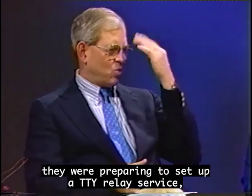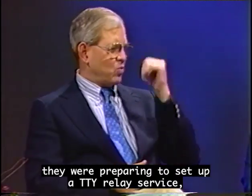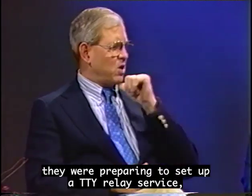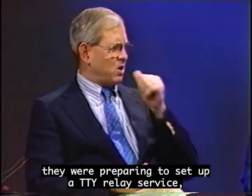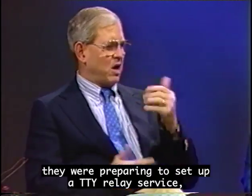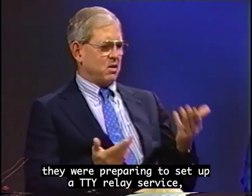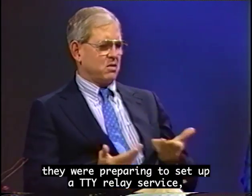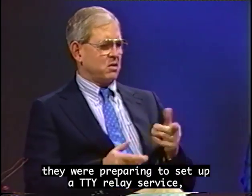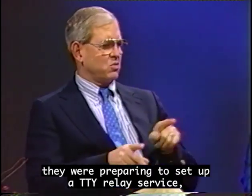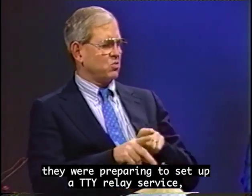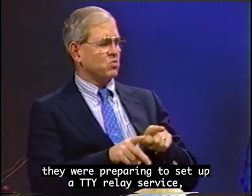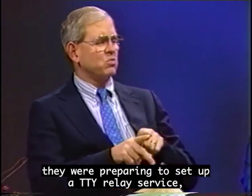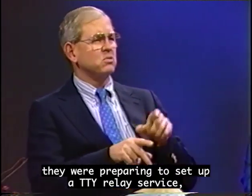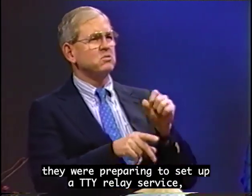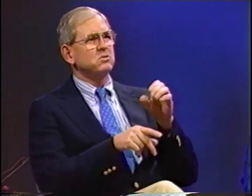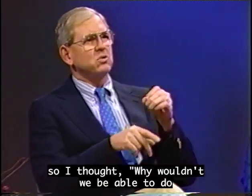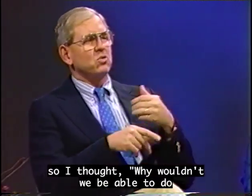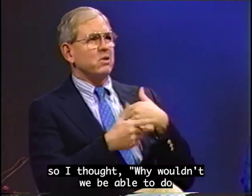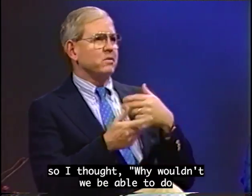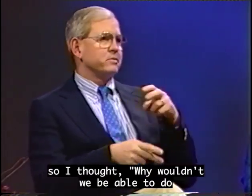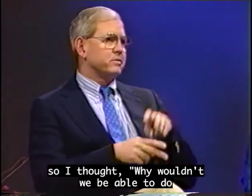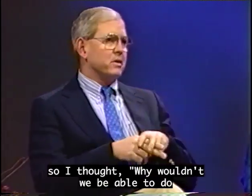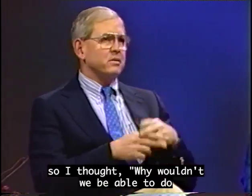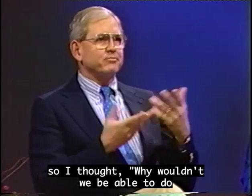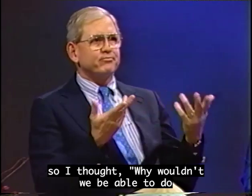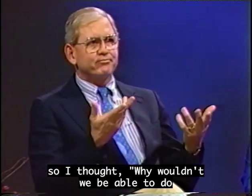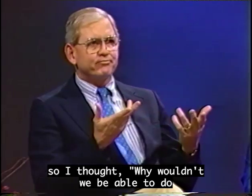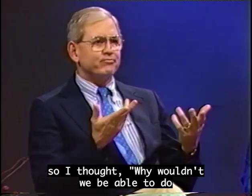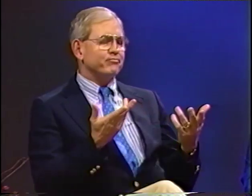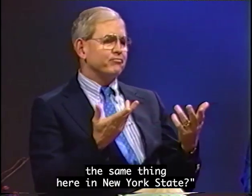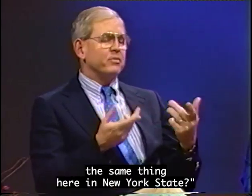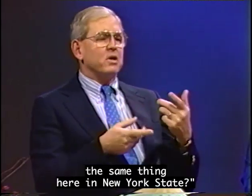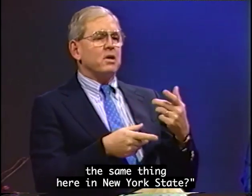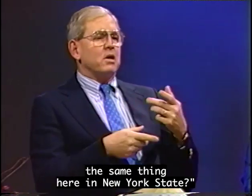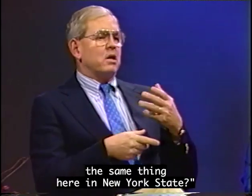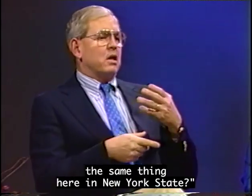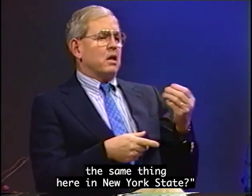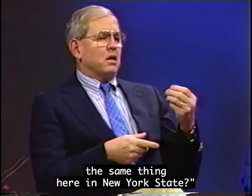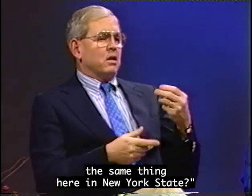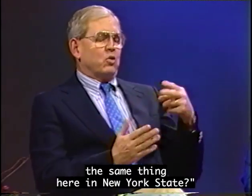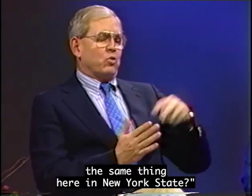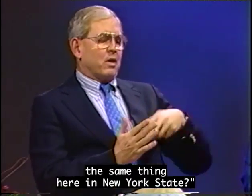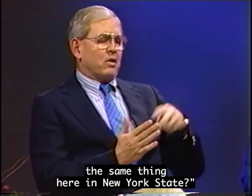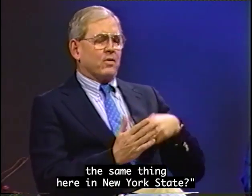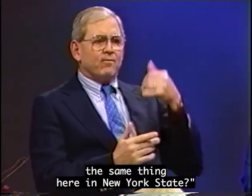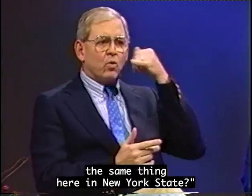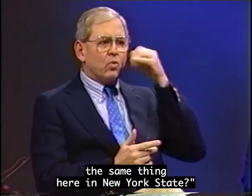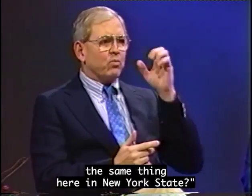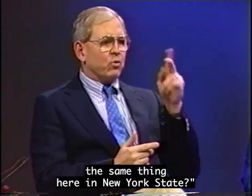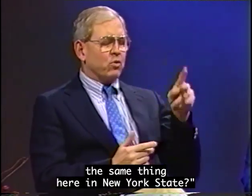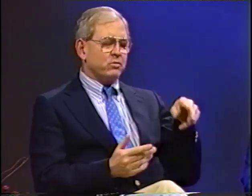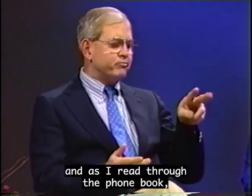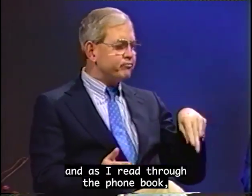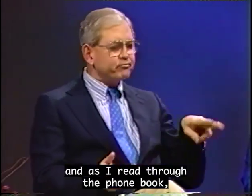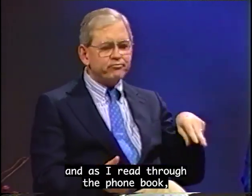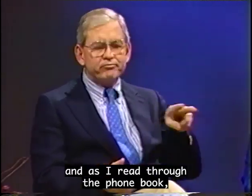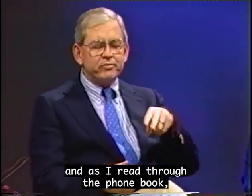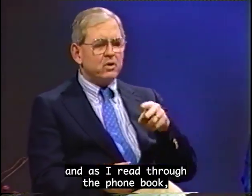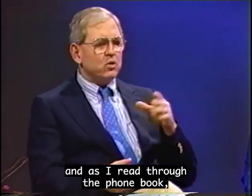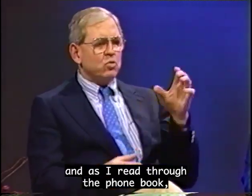a TTY relay service. So I thought, why wouldn't we be able to do the same thing here in New York State? And as I read through